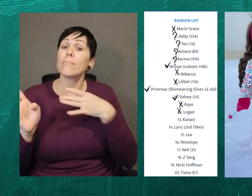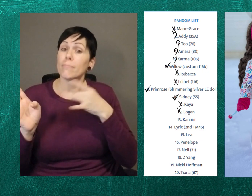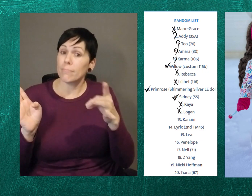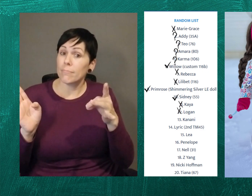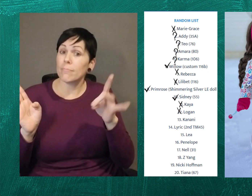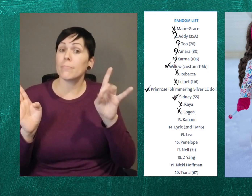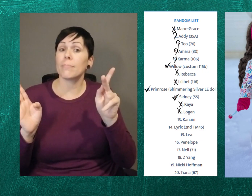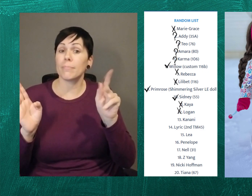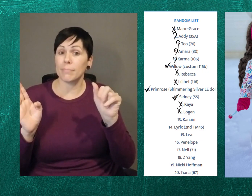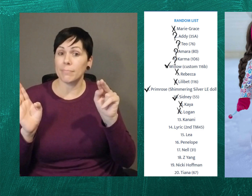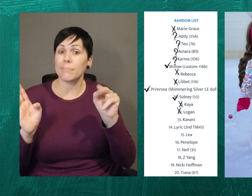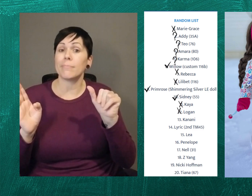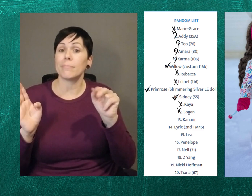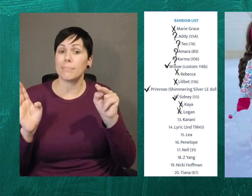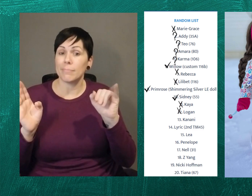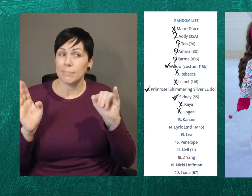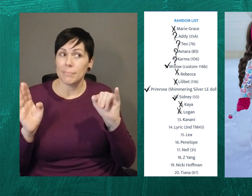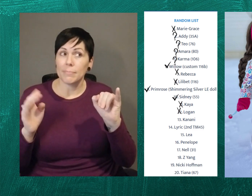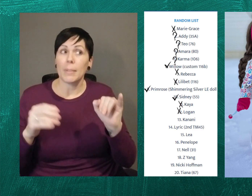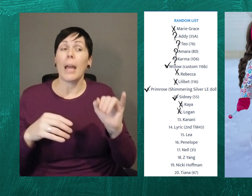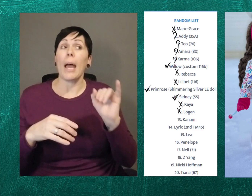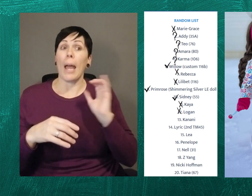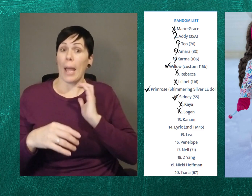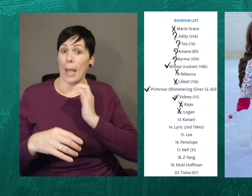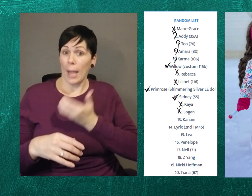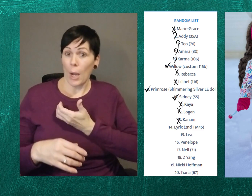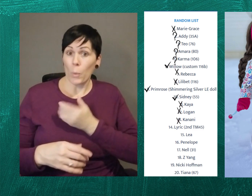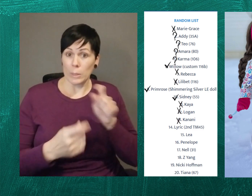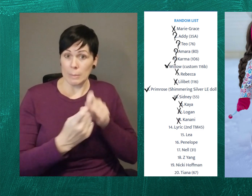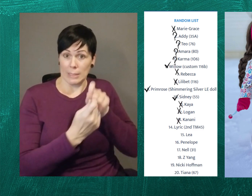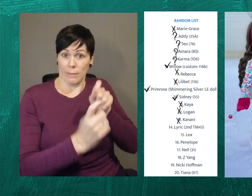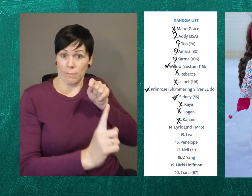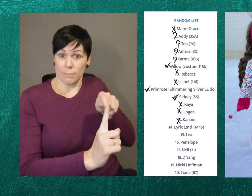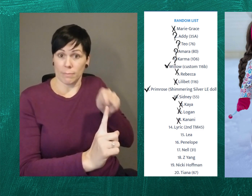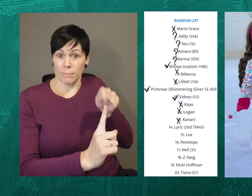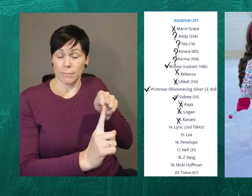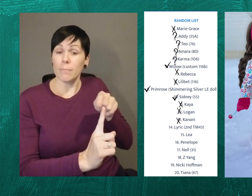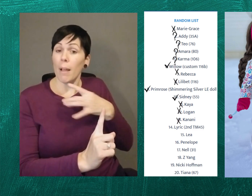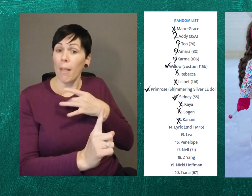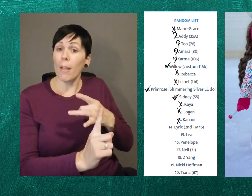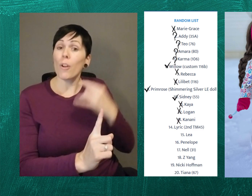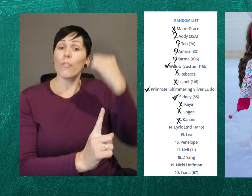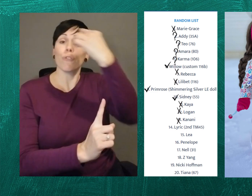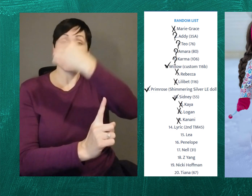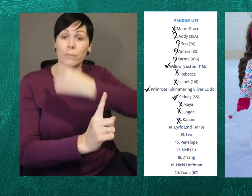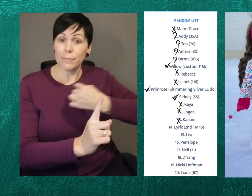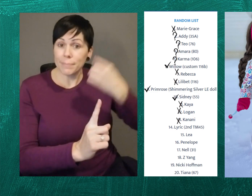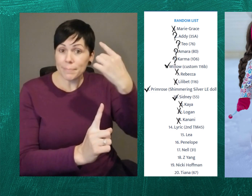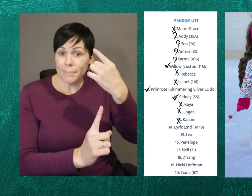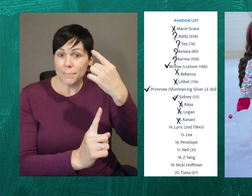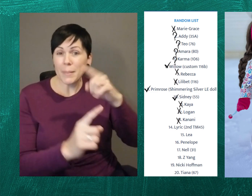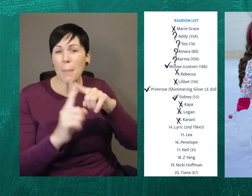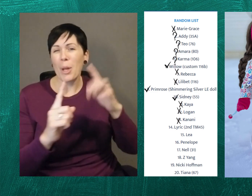Kanani's face, but she does have rough hair, so she would not make my top 20 for that reason.